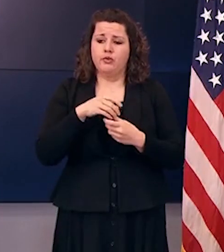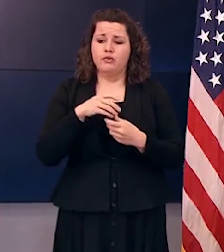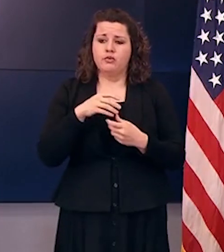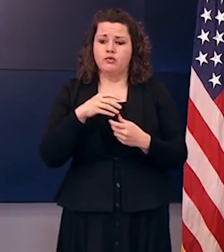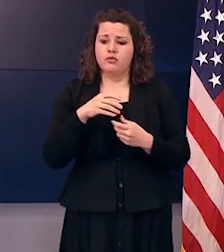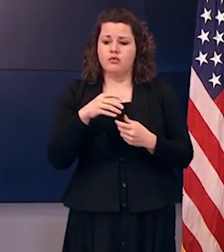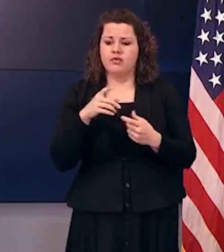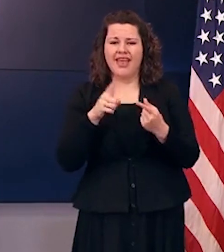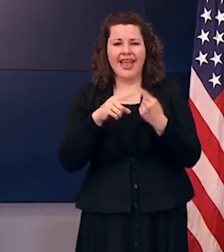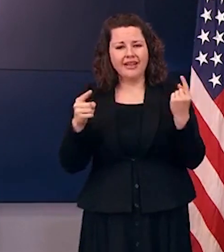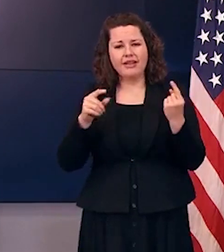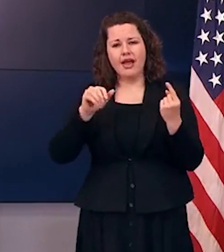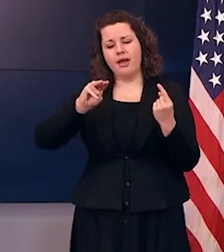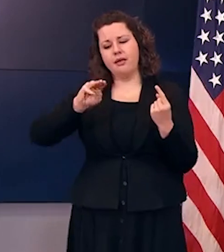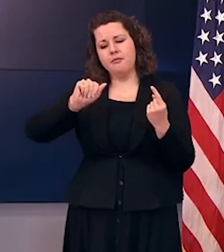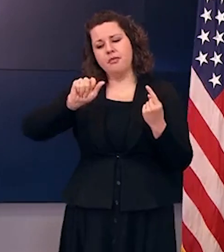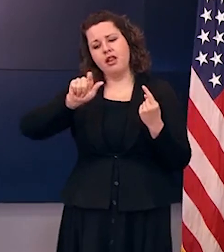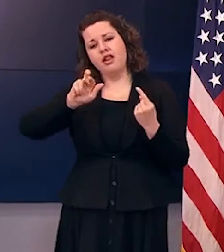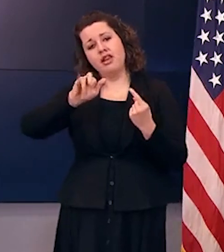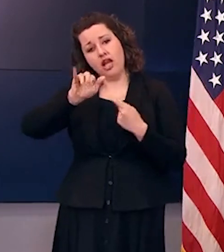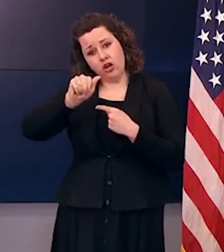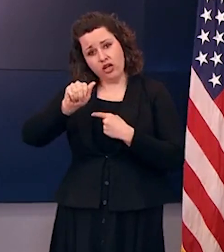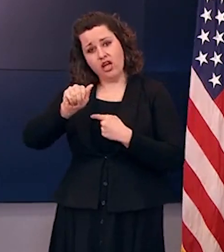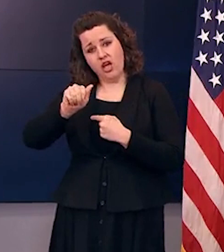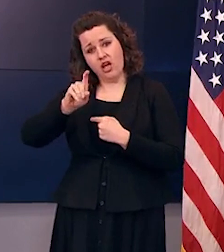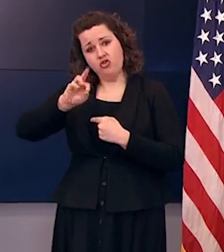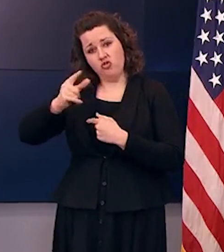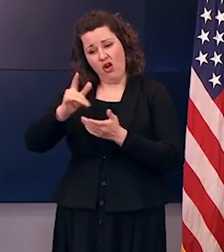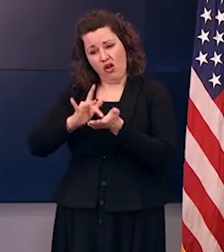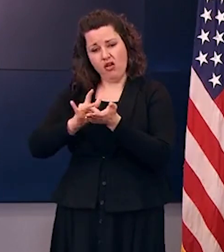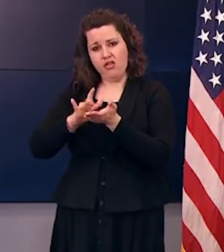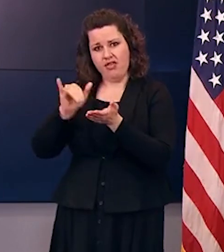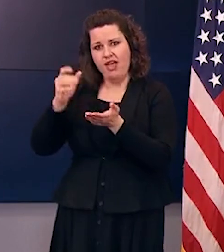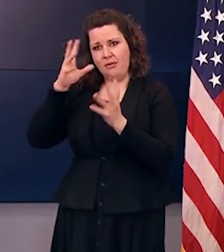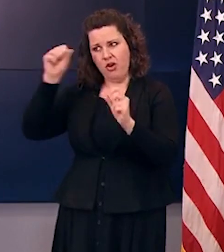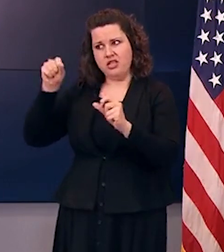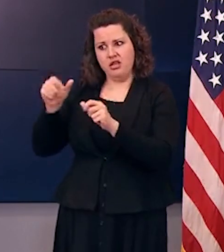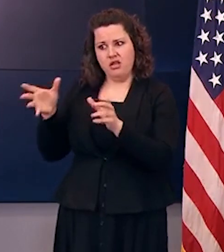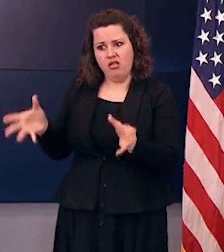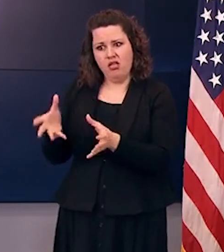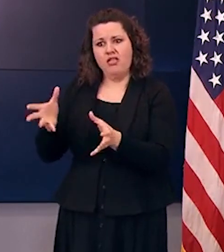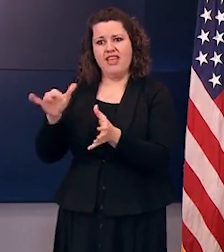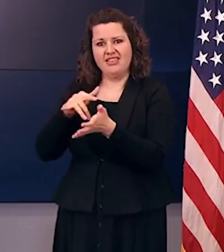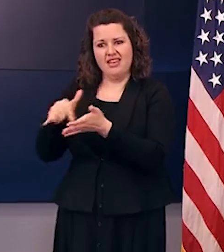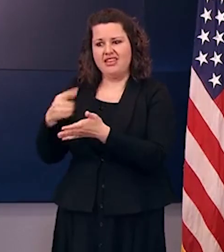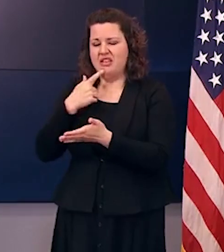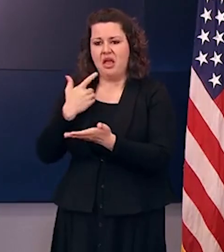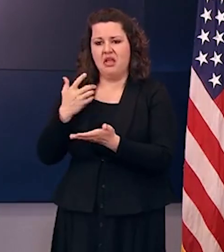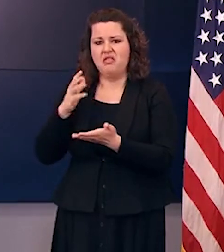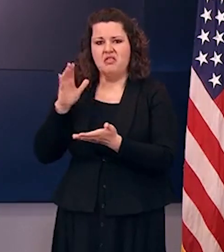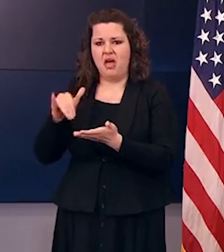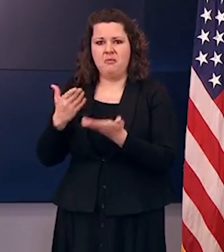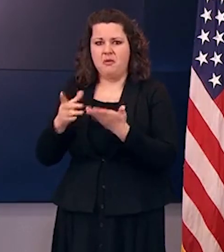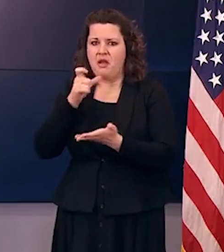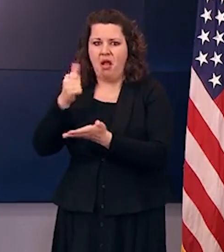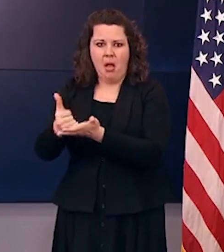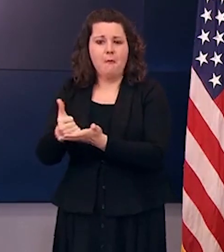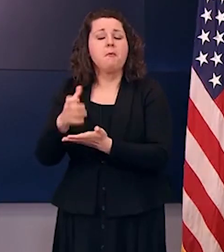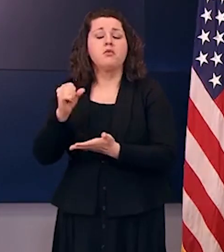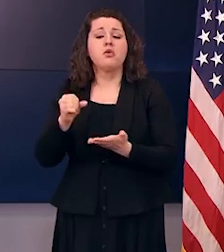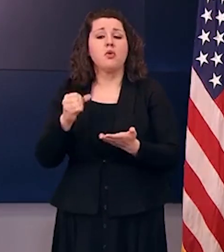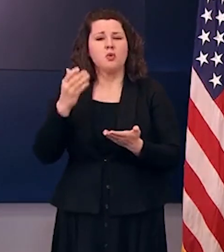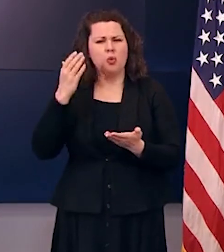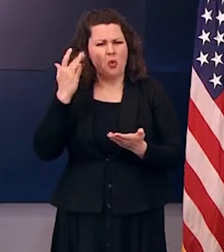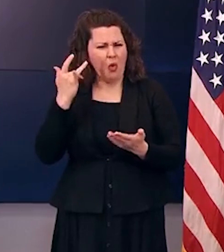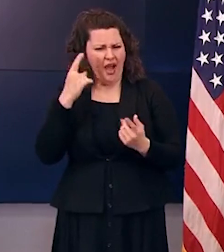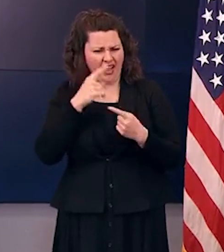that anti-malaria drug that the president's been pushing, that study yesterday said may actually not be helpful. Do you know why the allergies